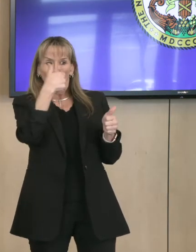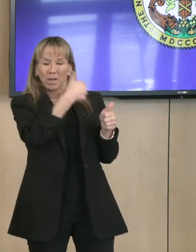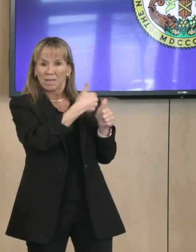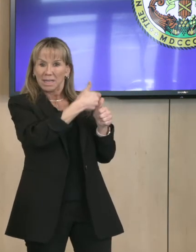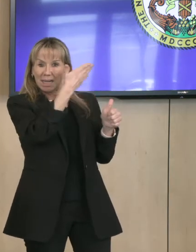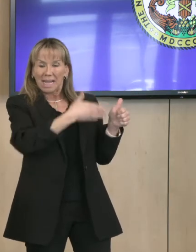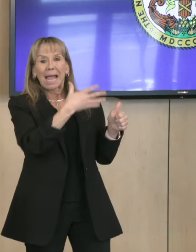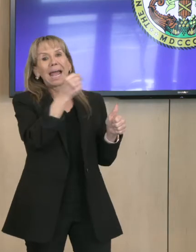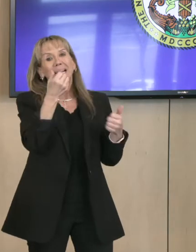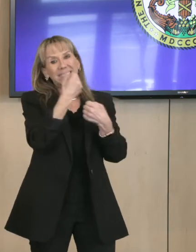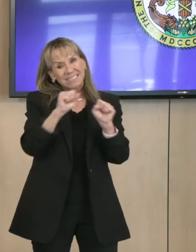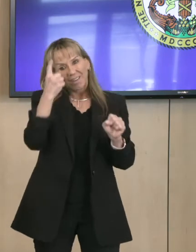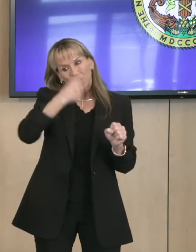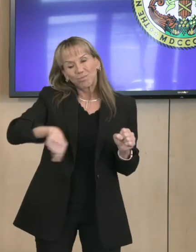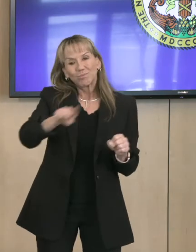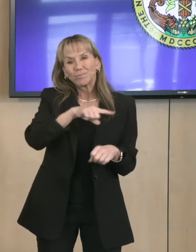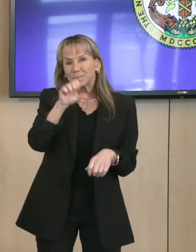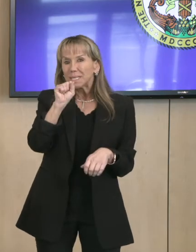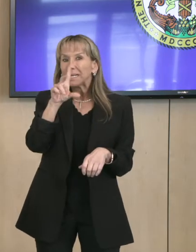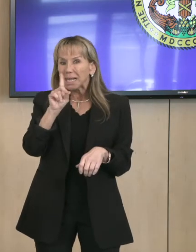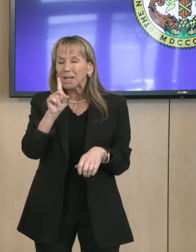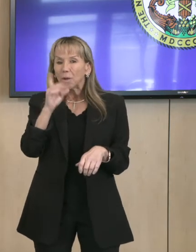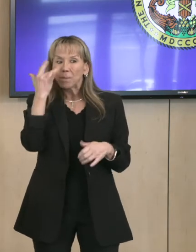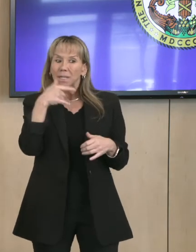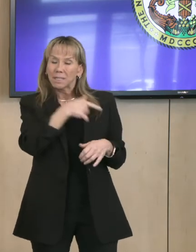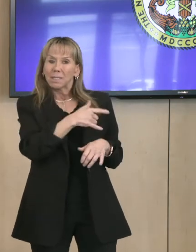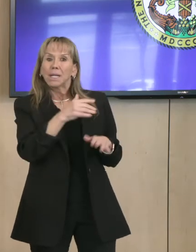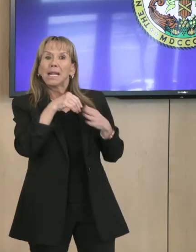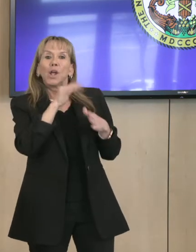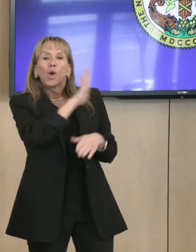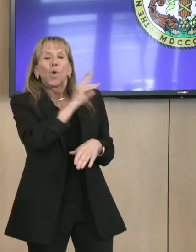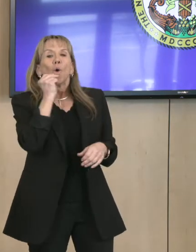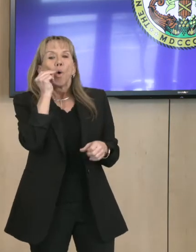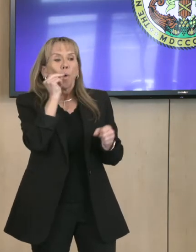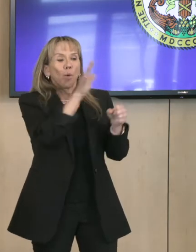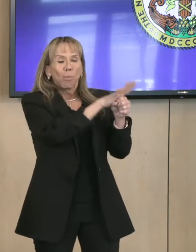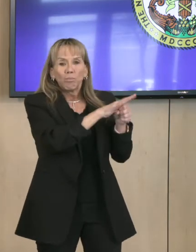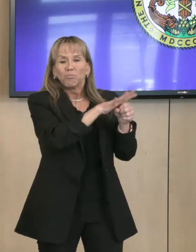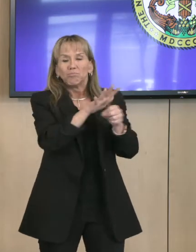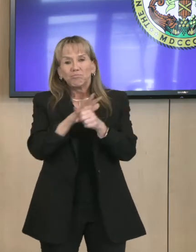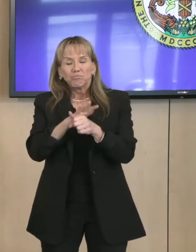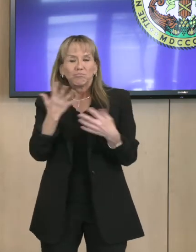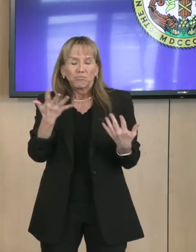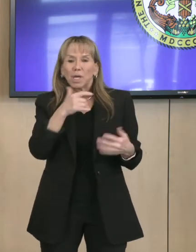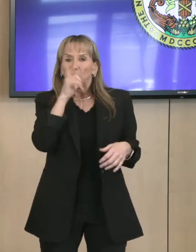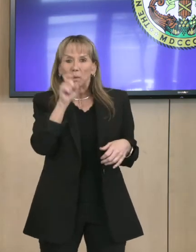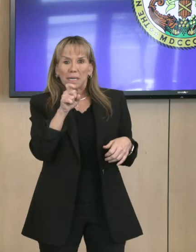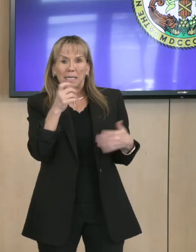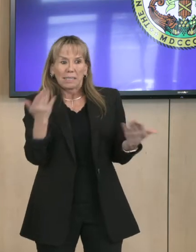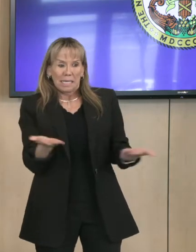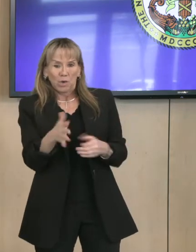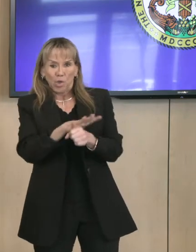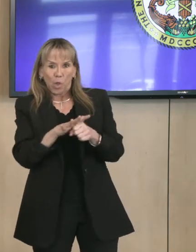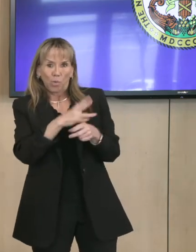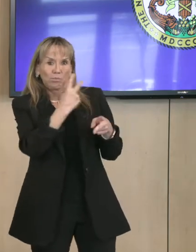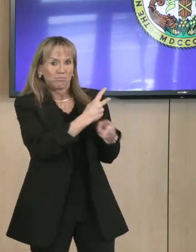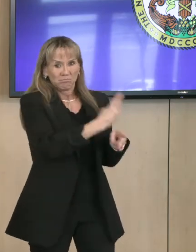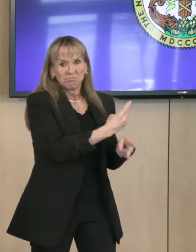San Diego because these individuals are in their home jurisdictions and would not need to be cared for locally.